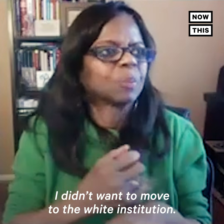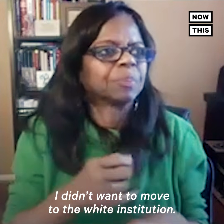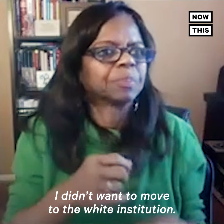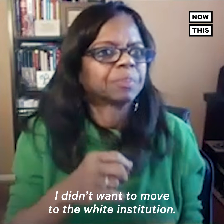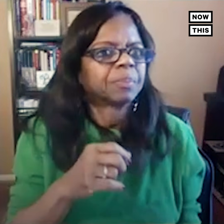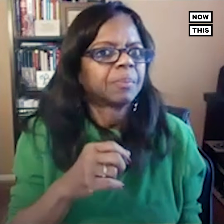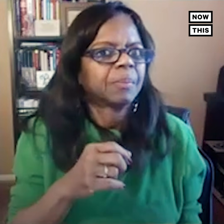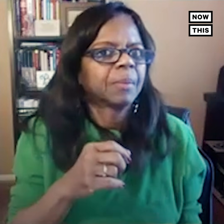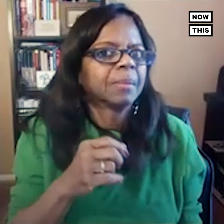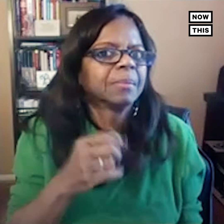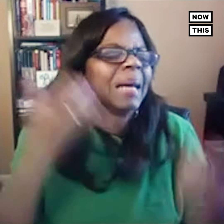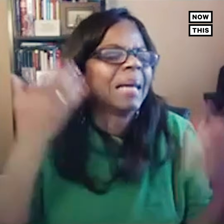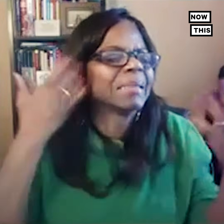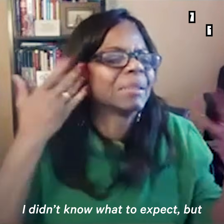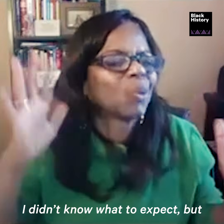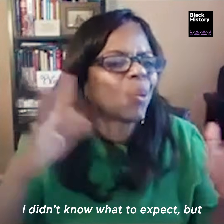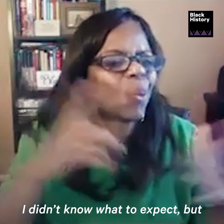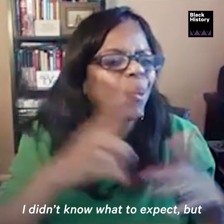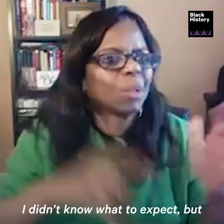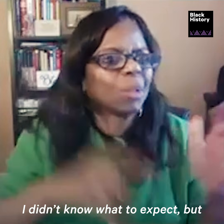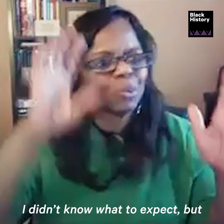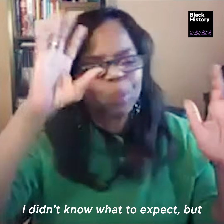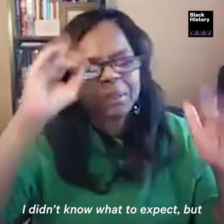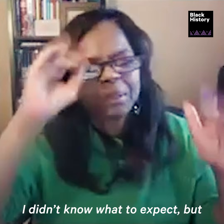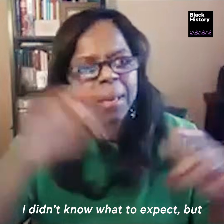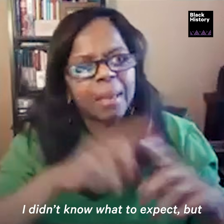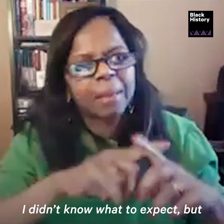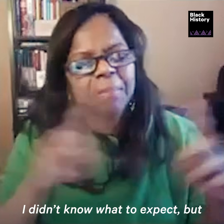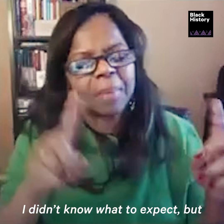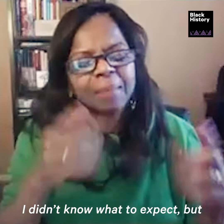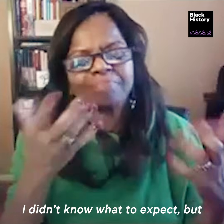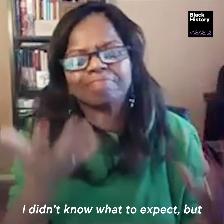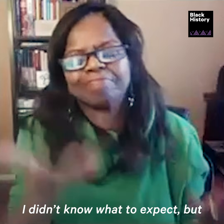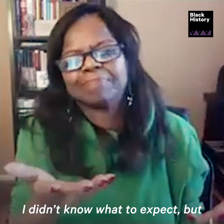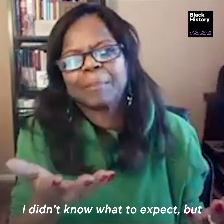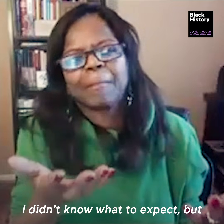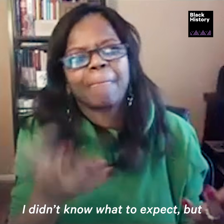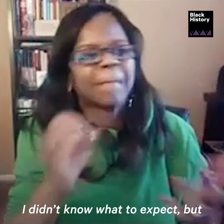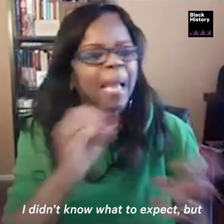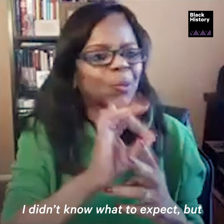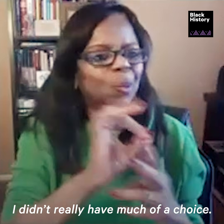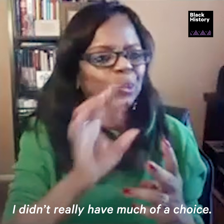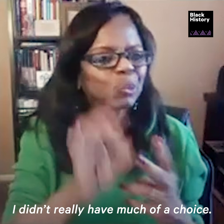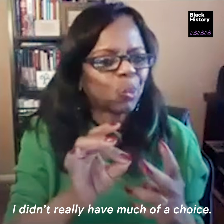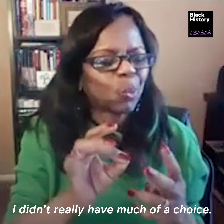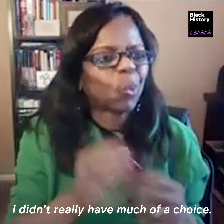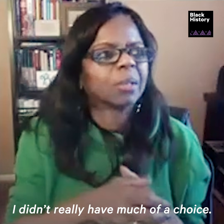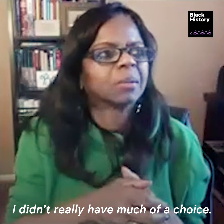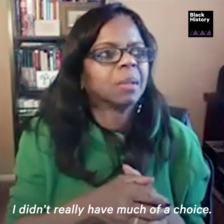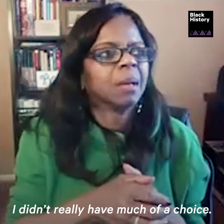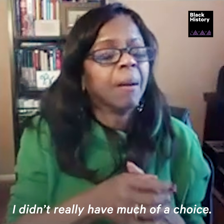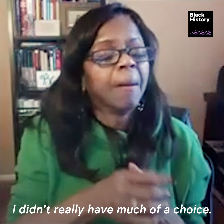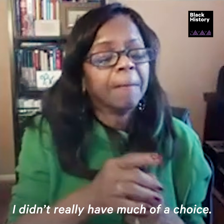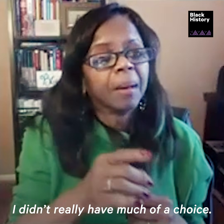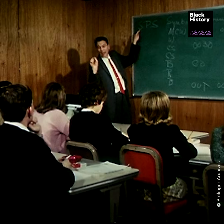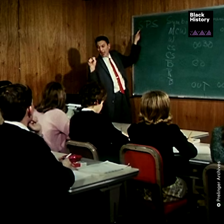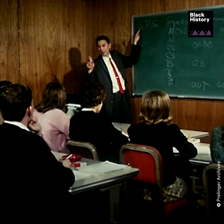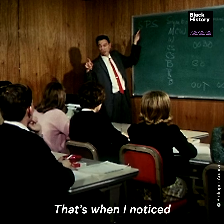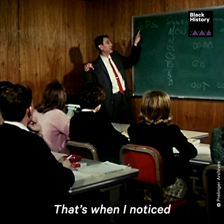Institution. I didn't know what to expect, but I didn't really have much of a choice.